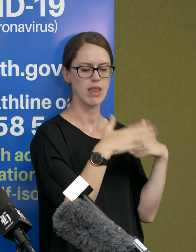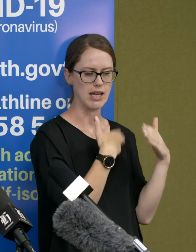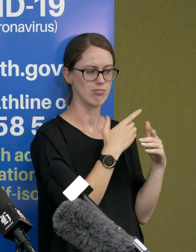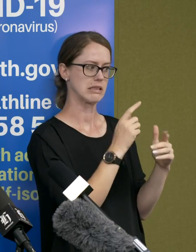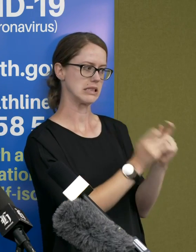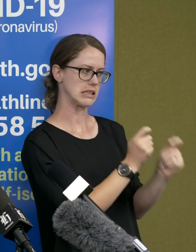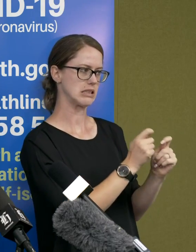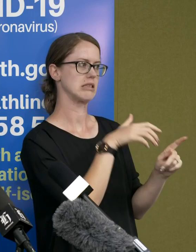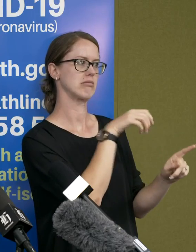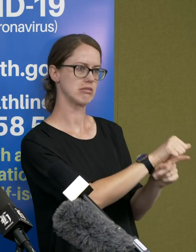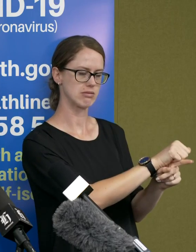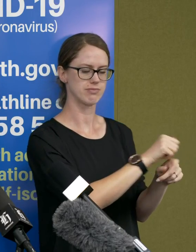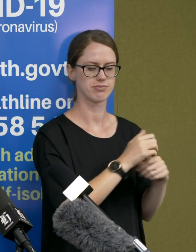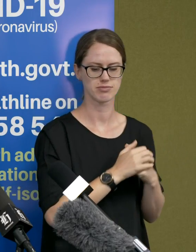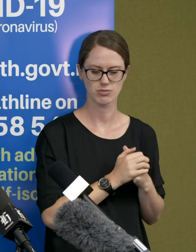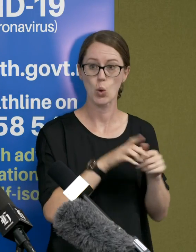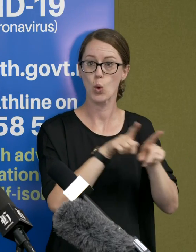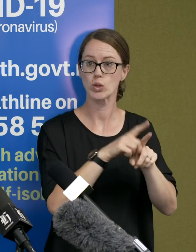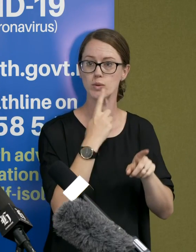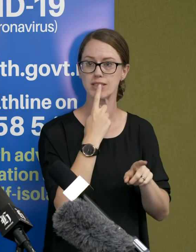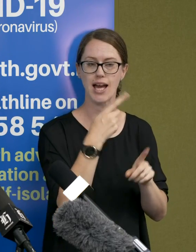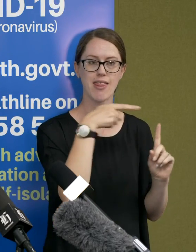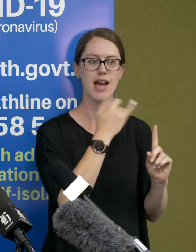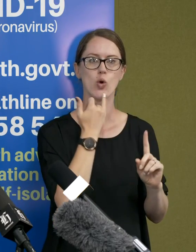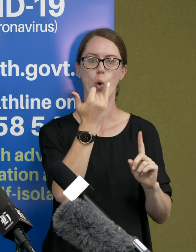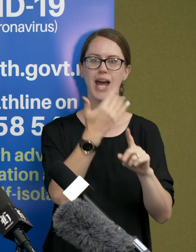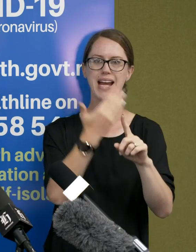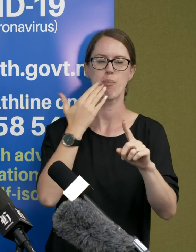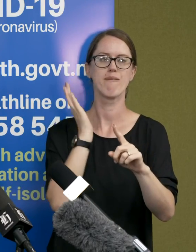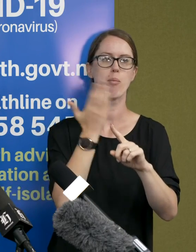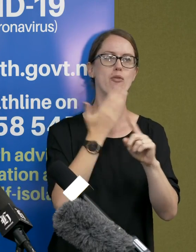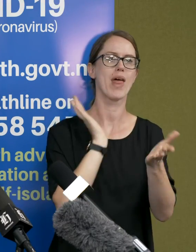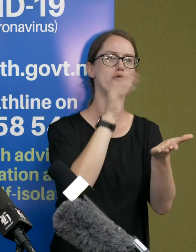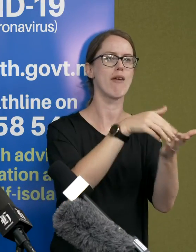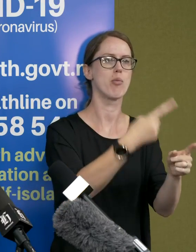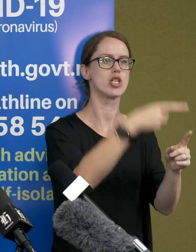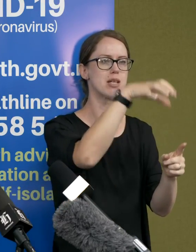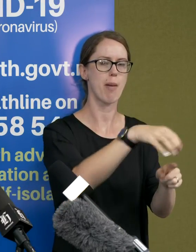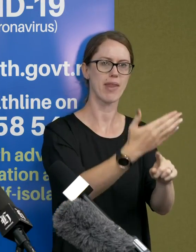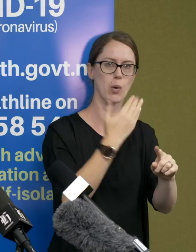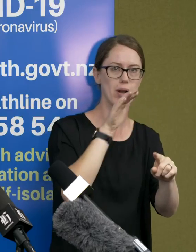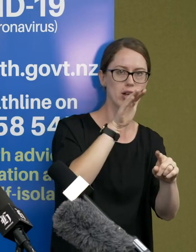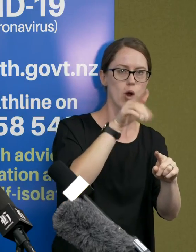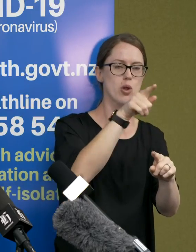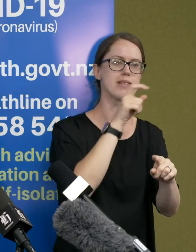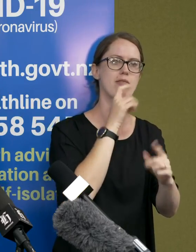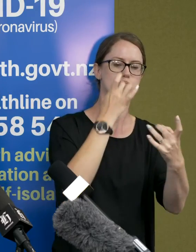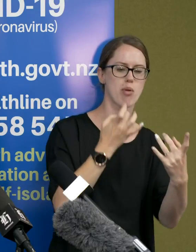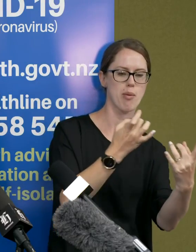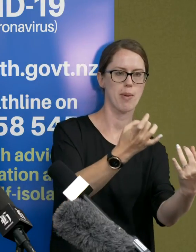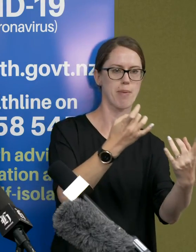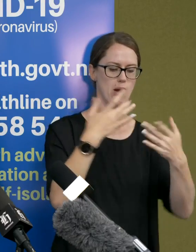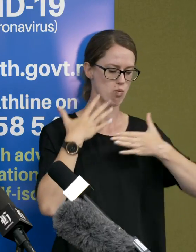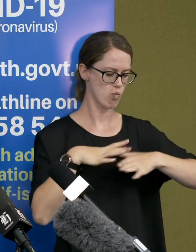then were tested. And I should also say that they called ahead to the emergency department so that the emergency department staff were able to